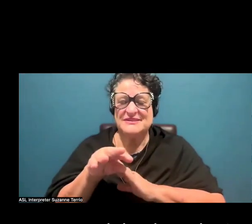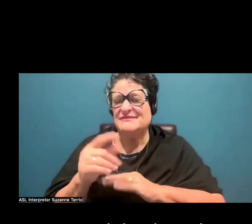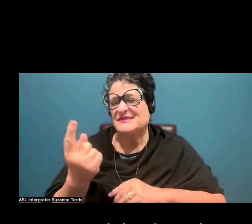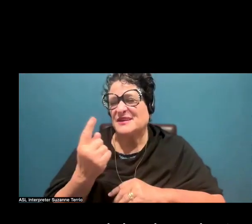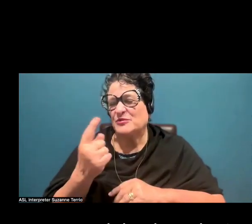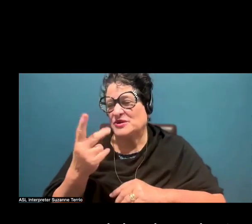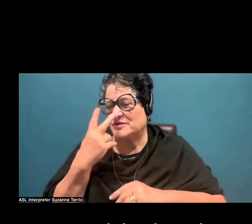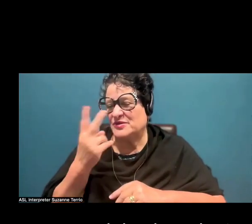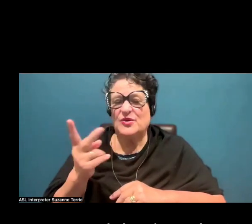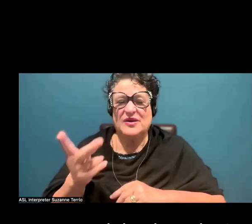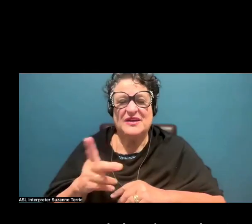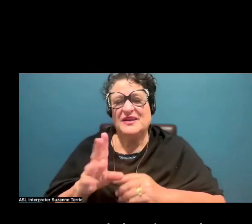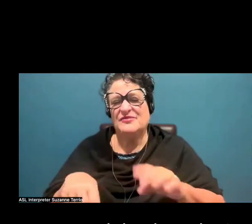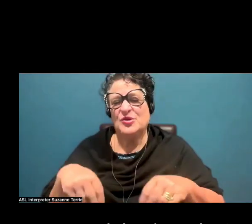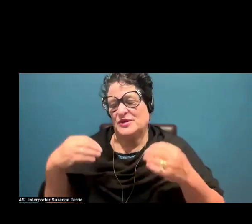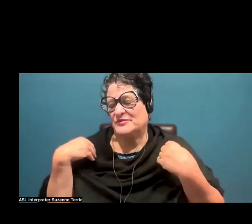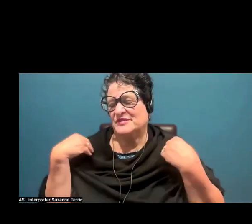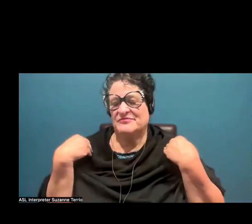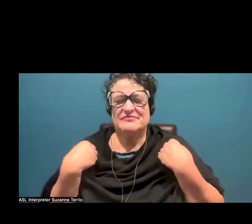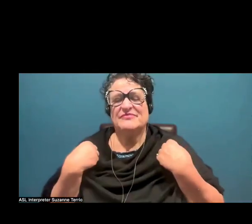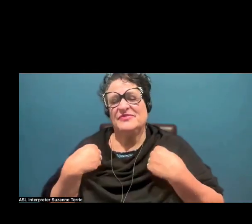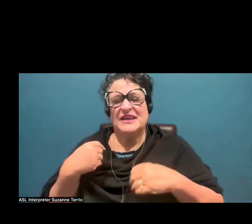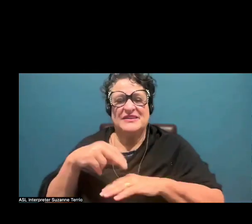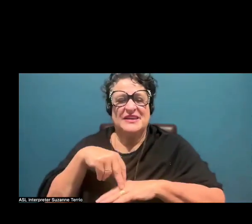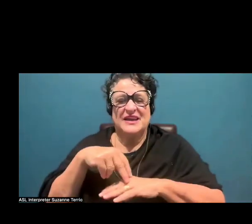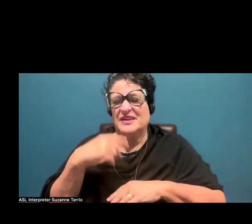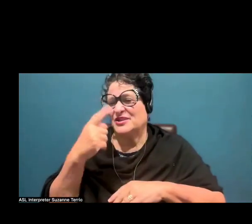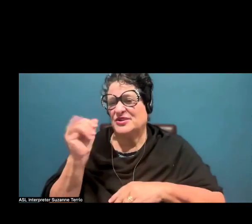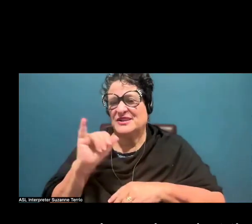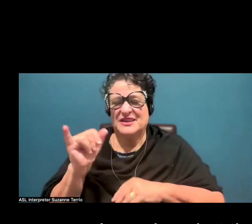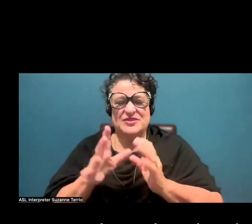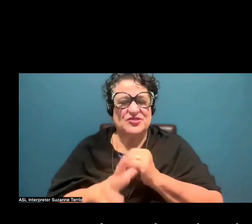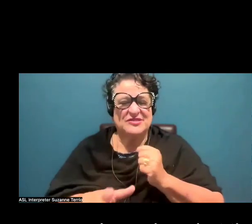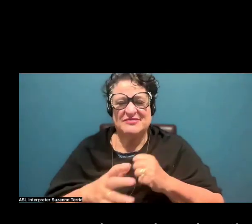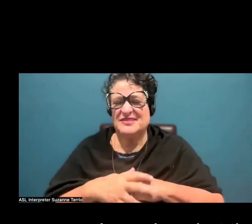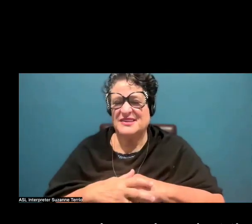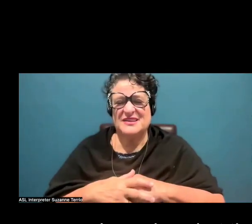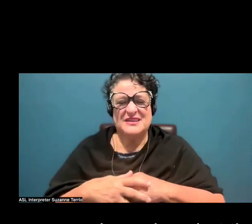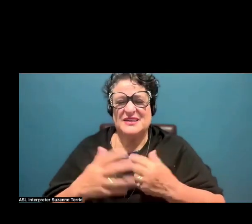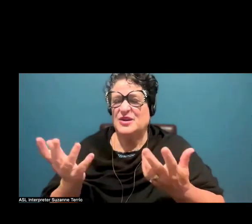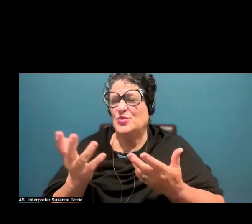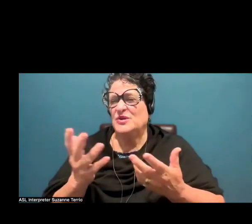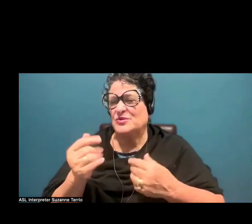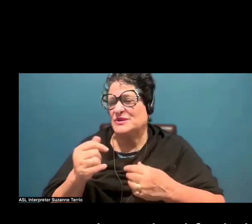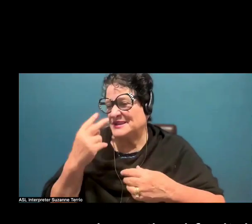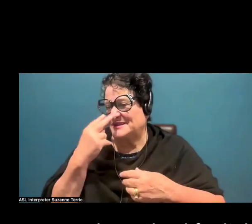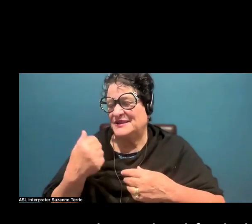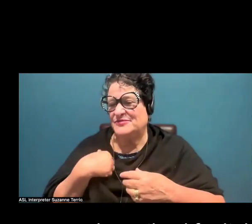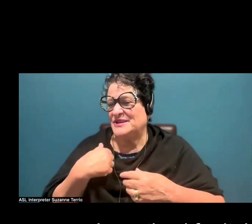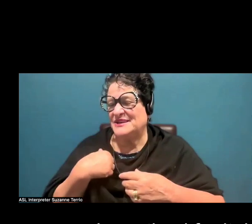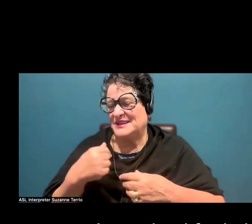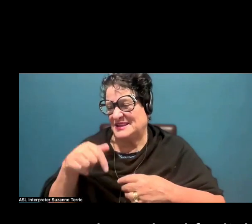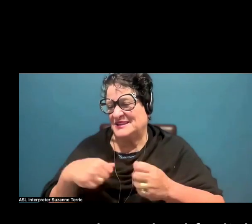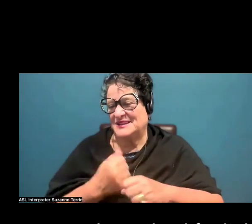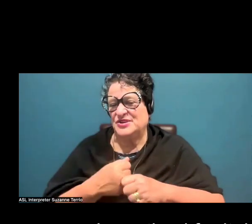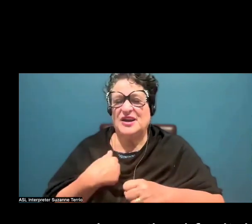year, a foil blanket wrapped around my shoulders while I stand there looking like shit. I wonder what they'll get of me this year. I practiced for